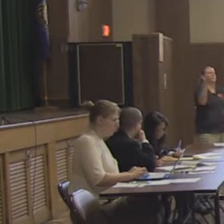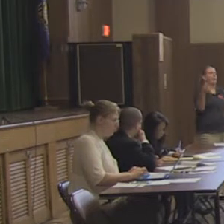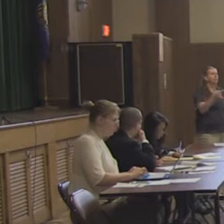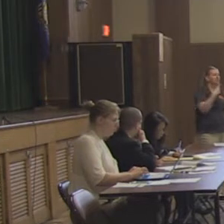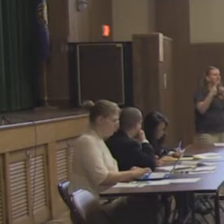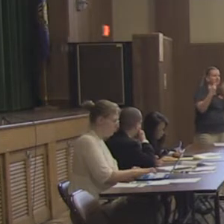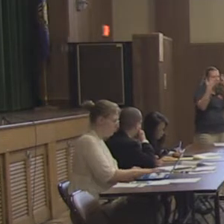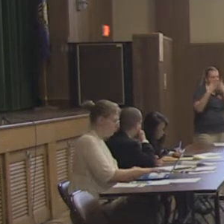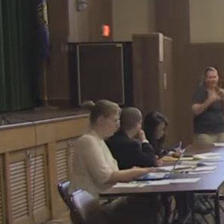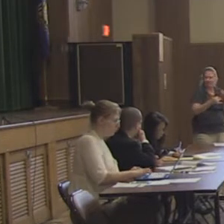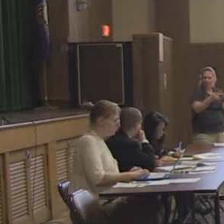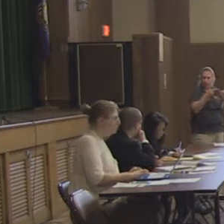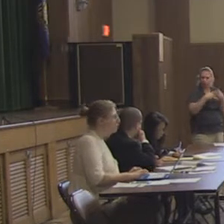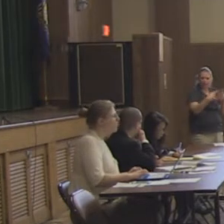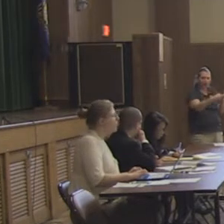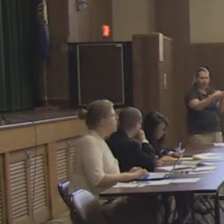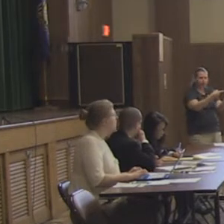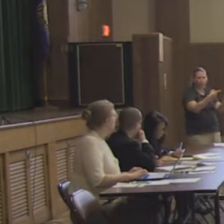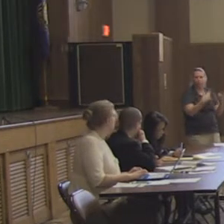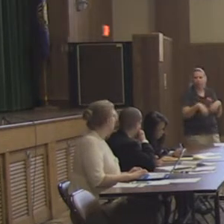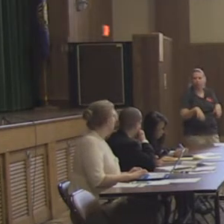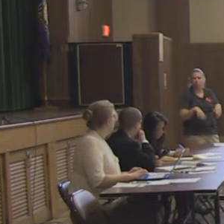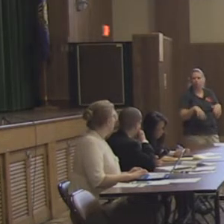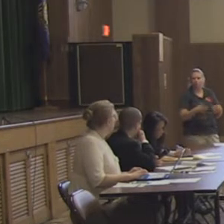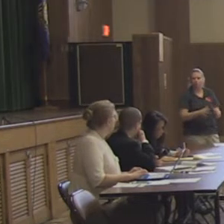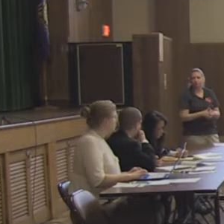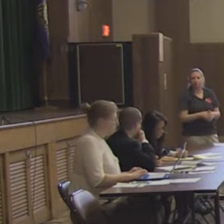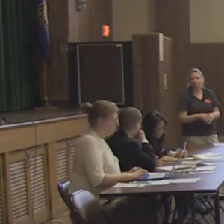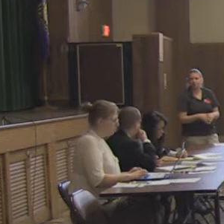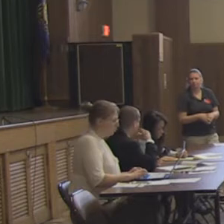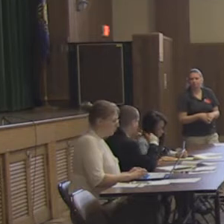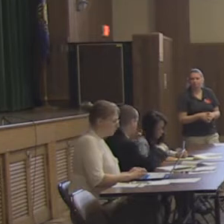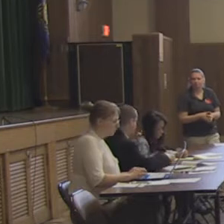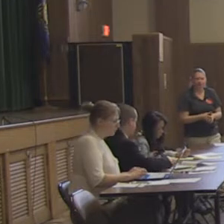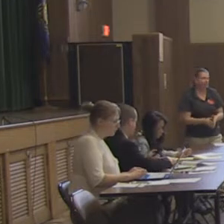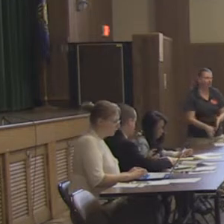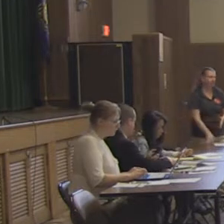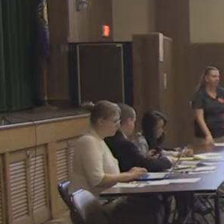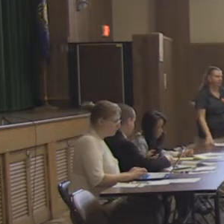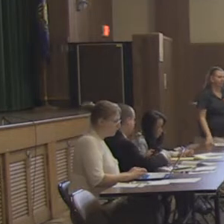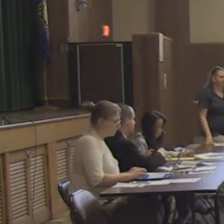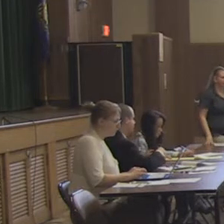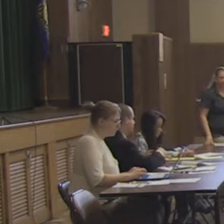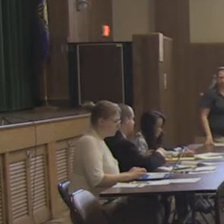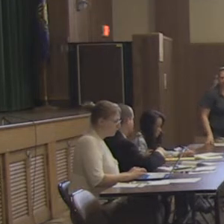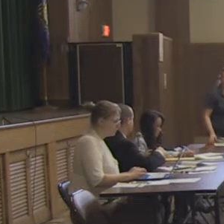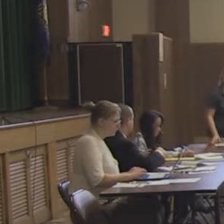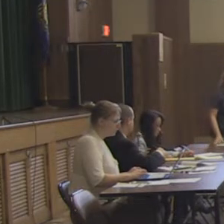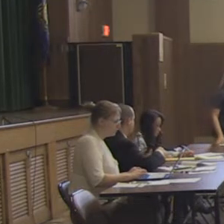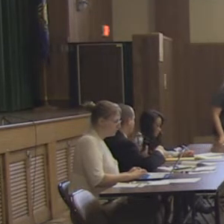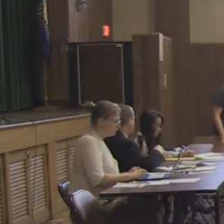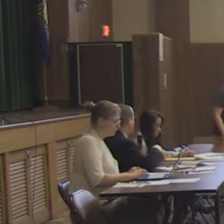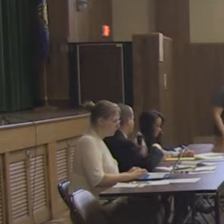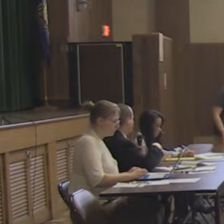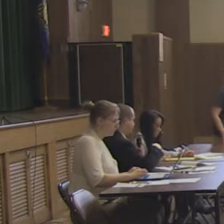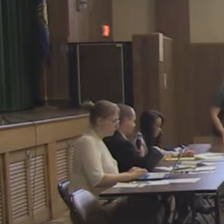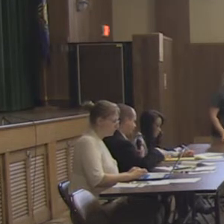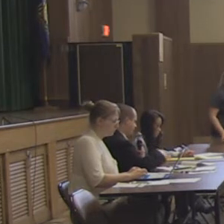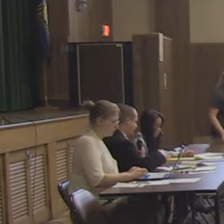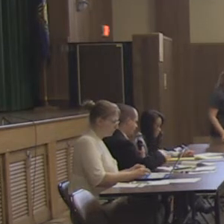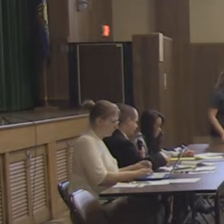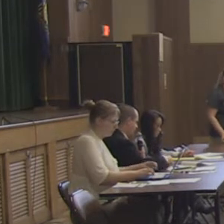that coordination position could do so much and really help access. Unfortunately, it was cut at one time.